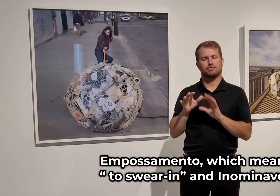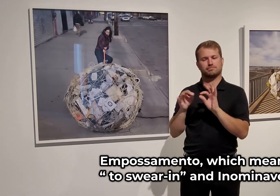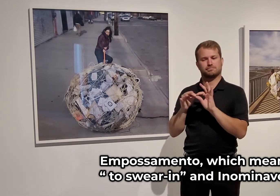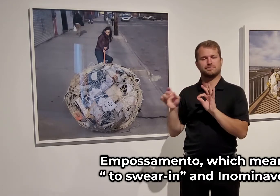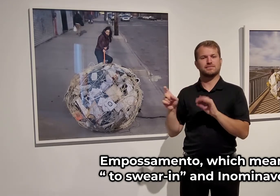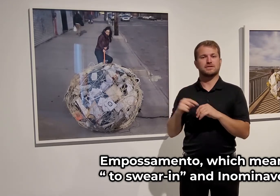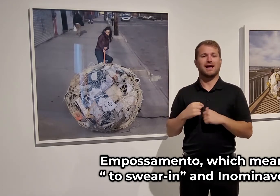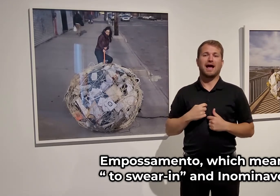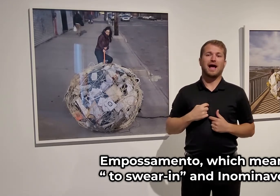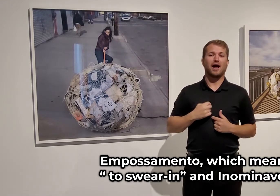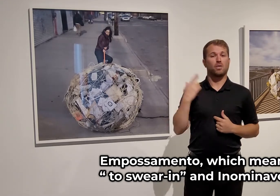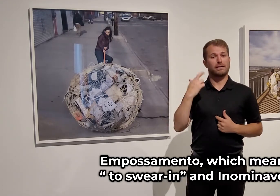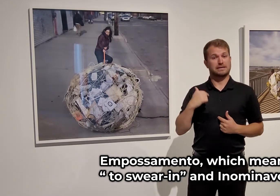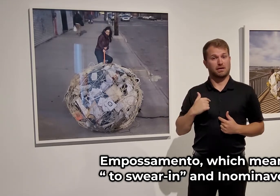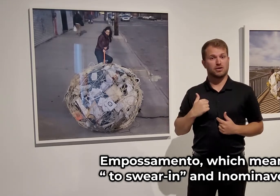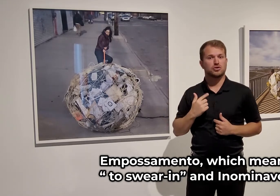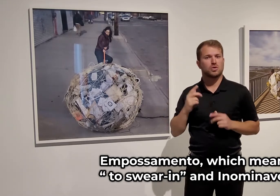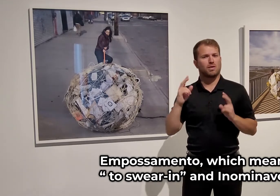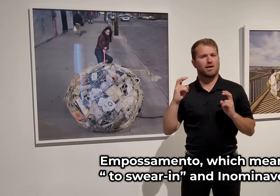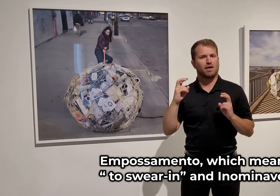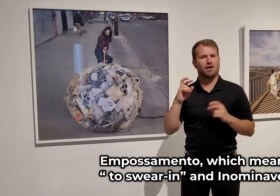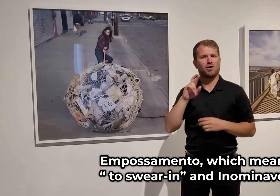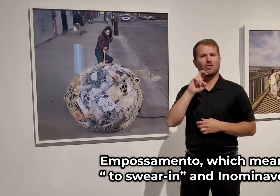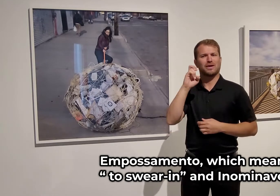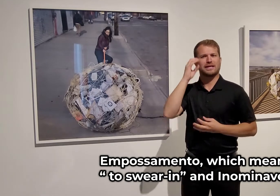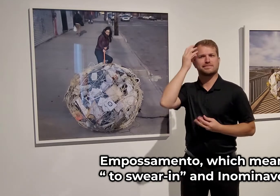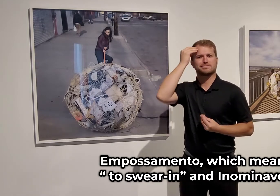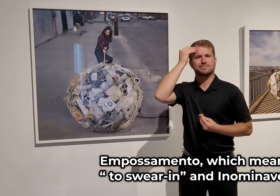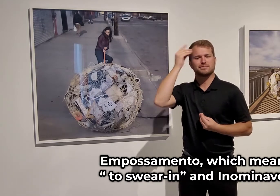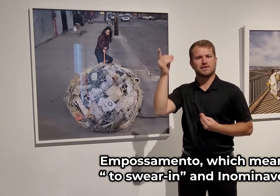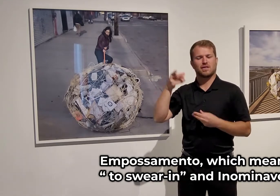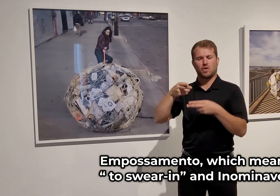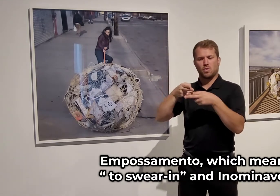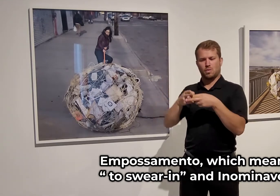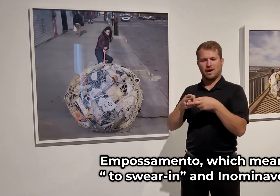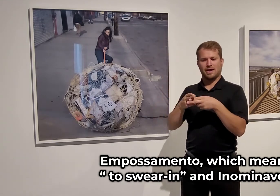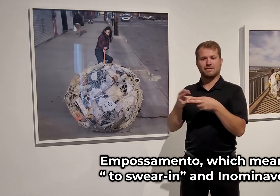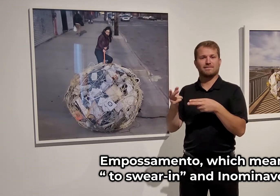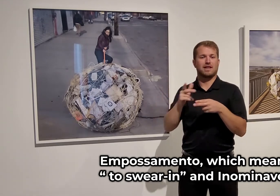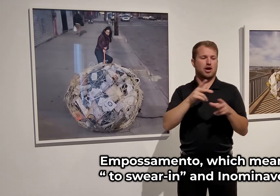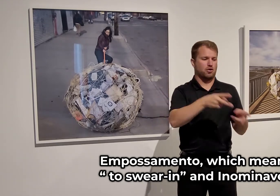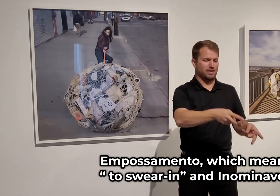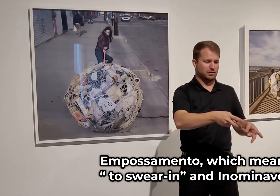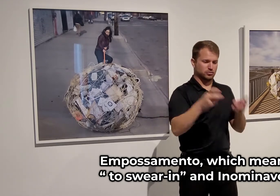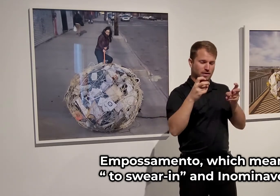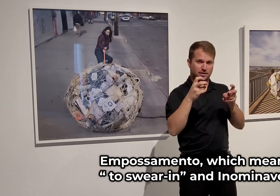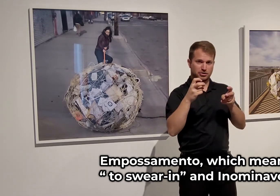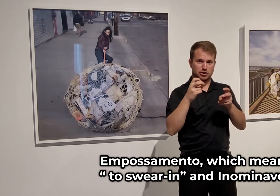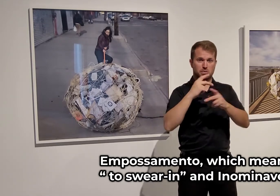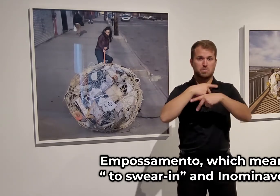extraction, production, distribution, and trajectory around the world, end quote.